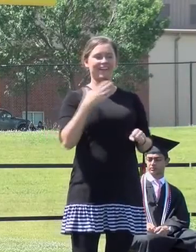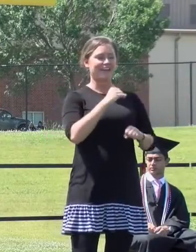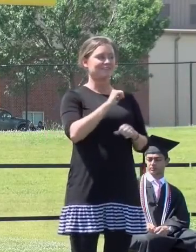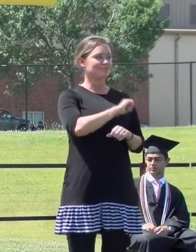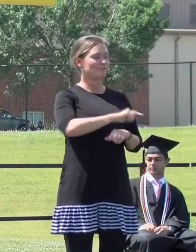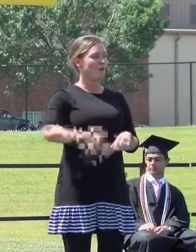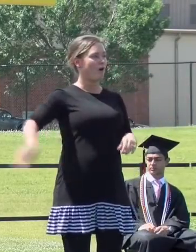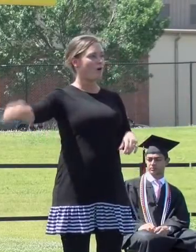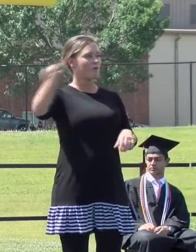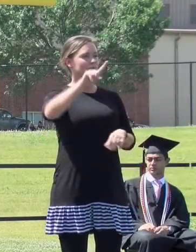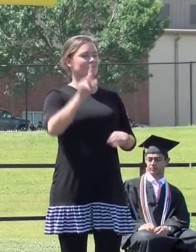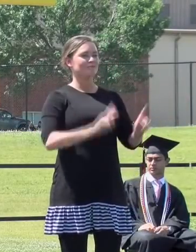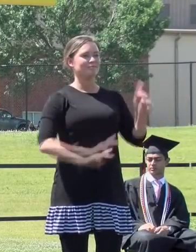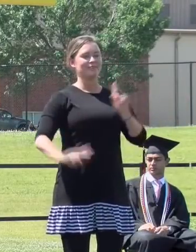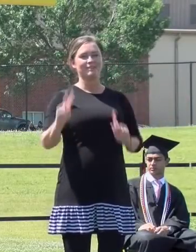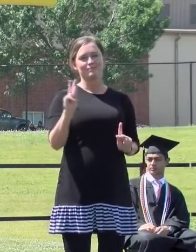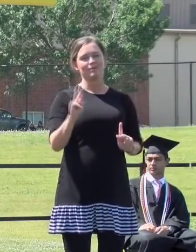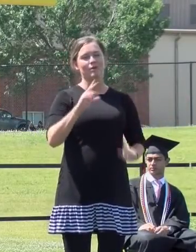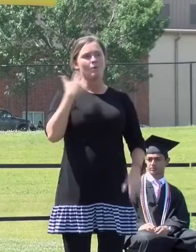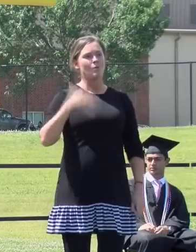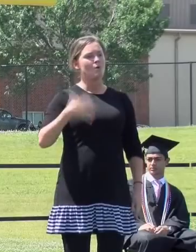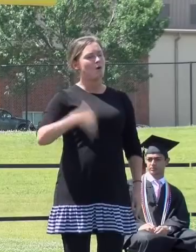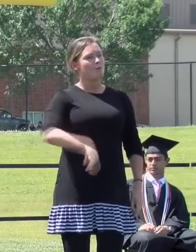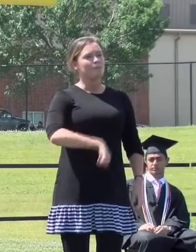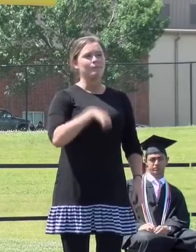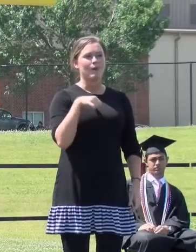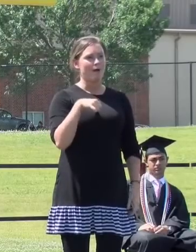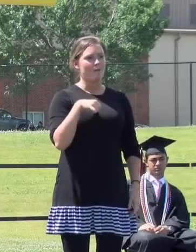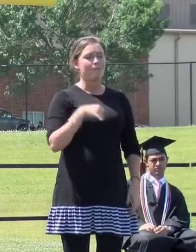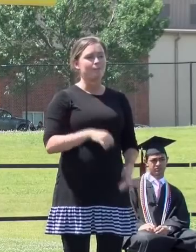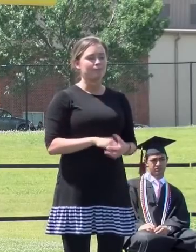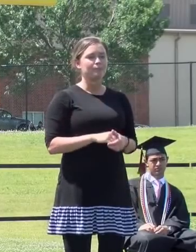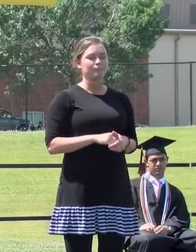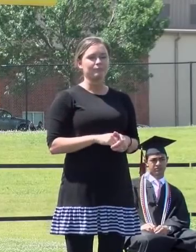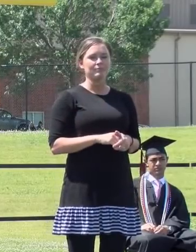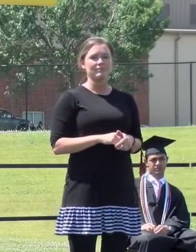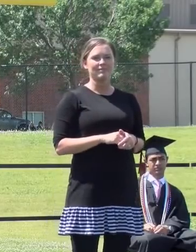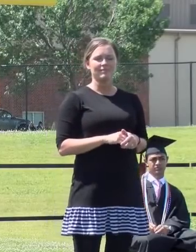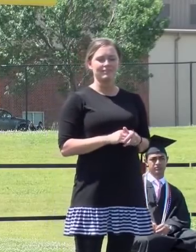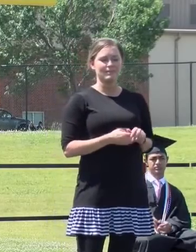everyone in Valley Stadium so proud.